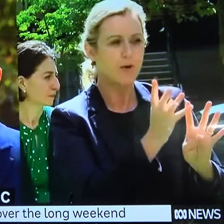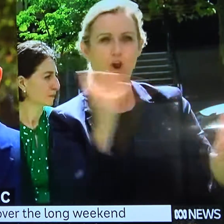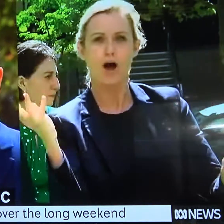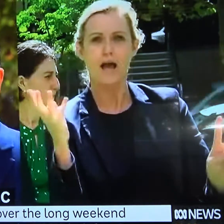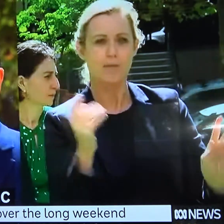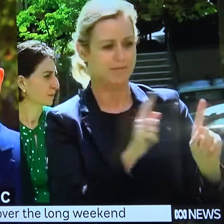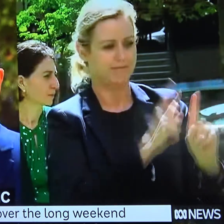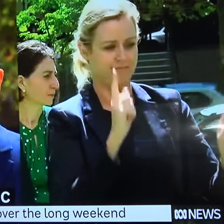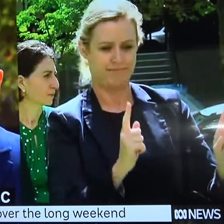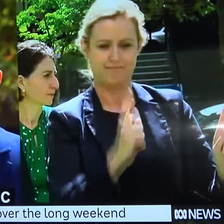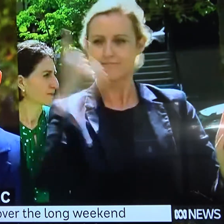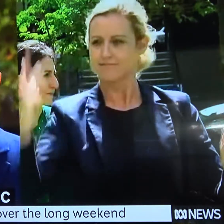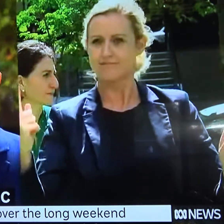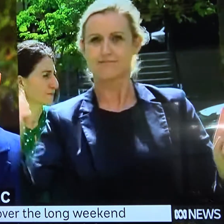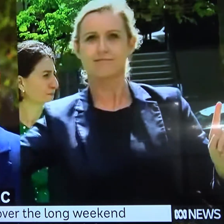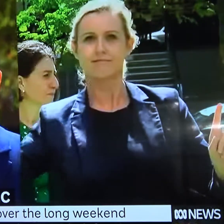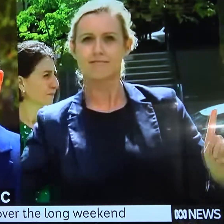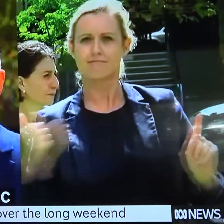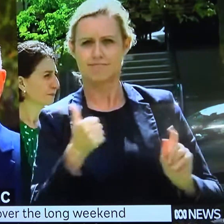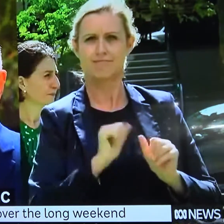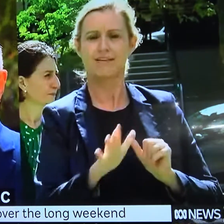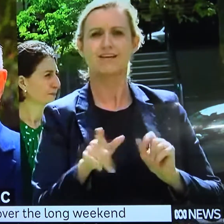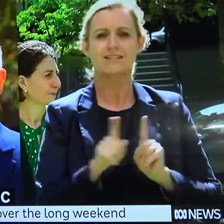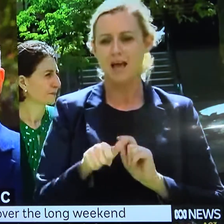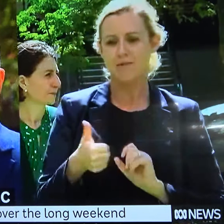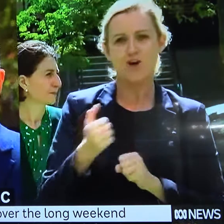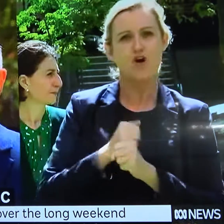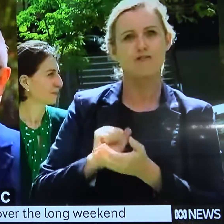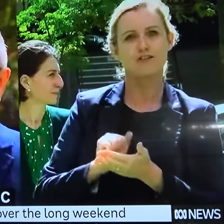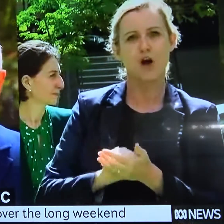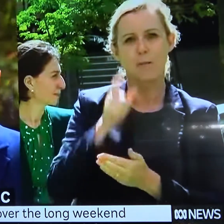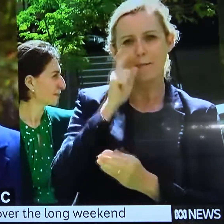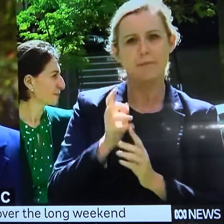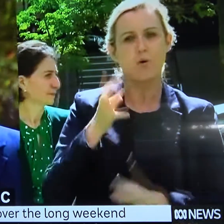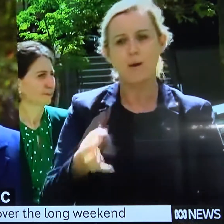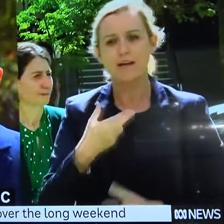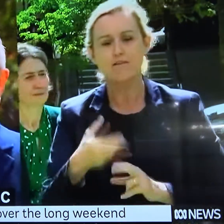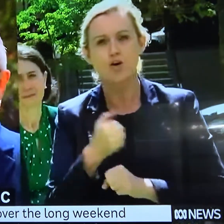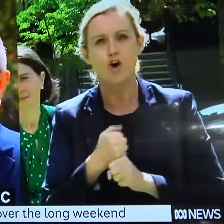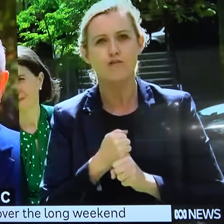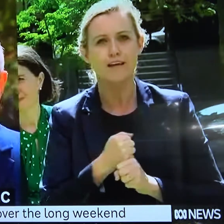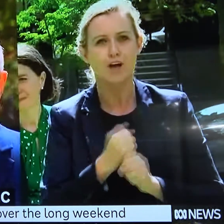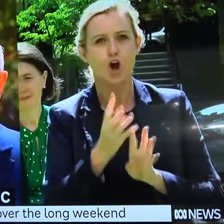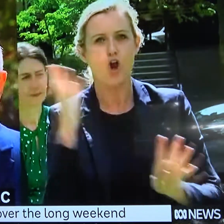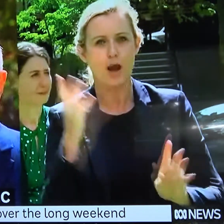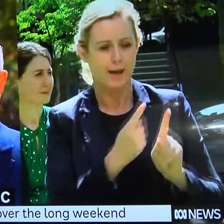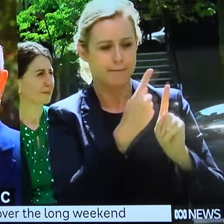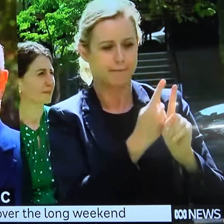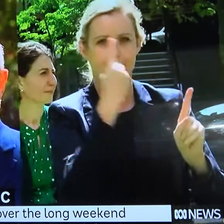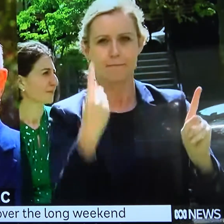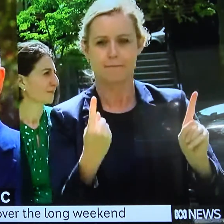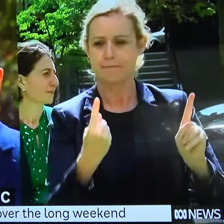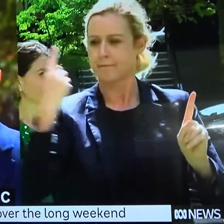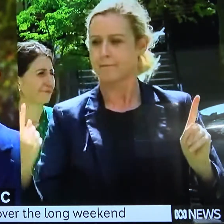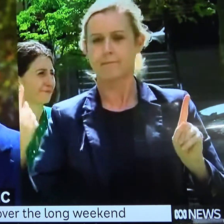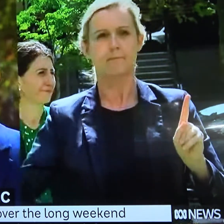a coffee, and they were exactly the same. So right across our great country, our great state, our great country as well, people are actually